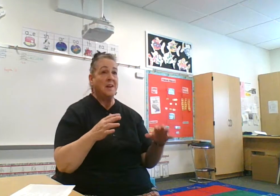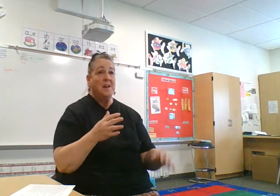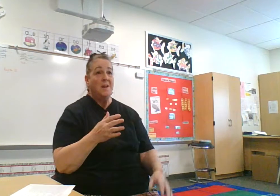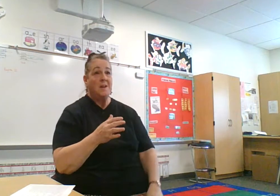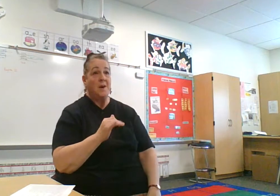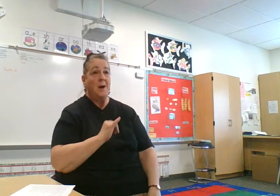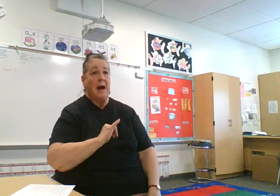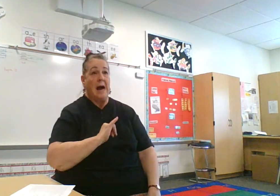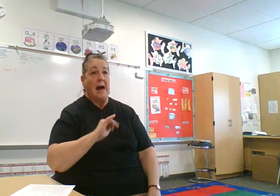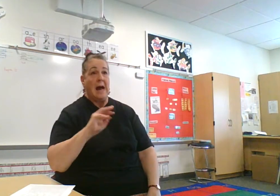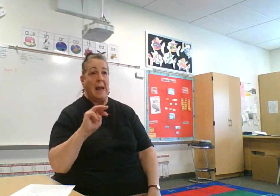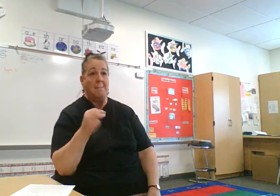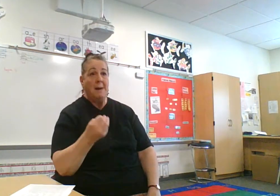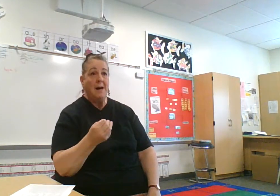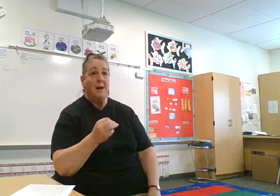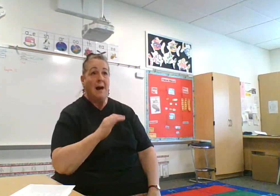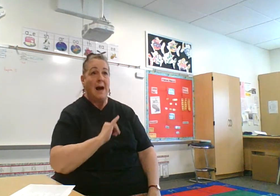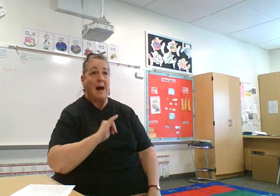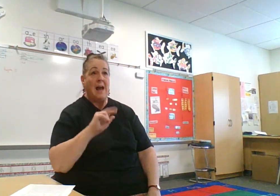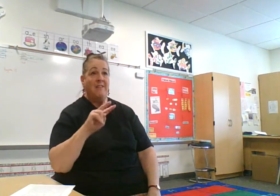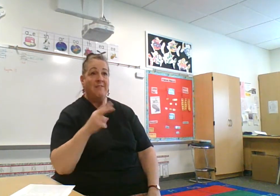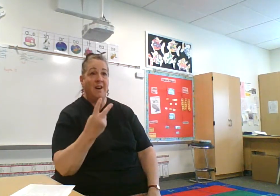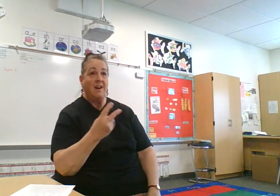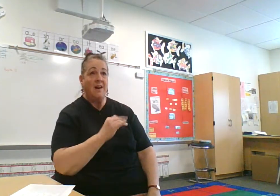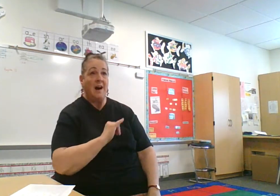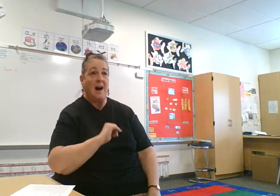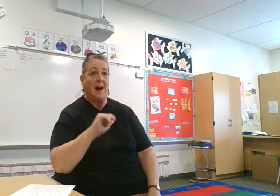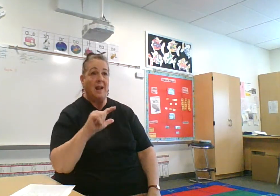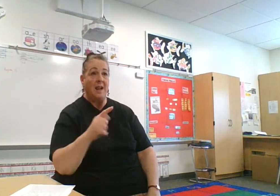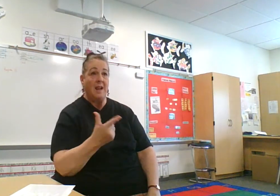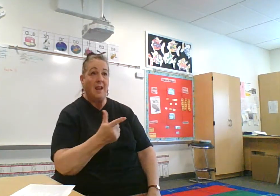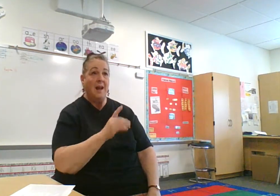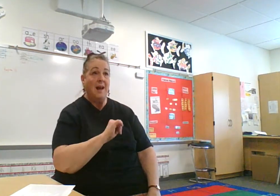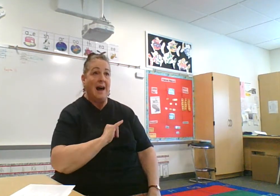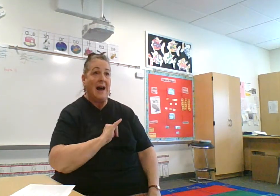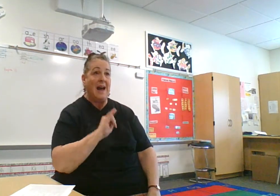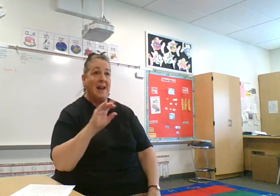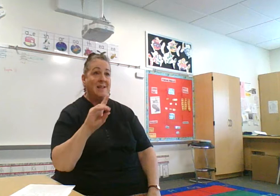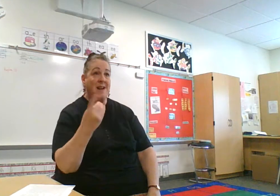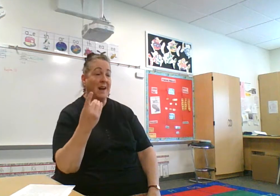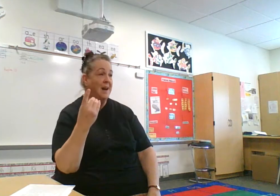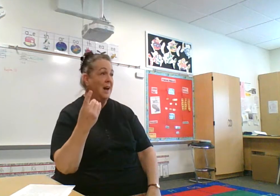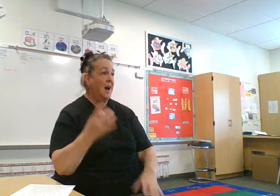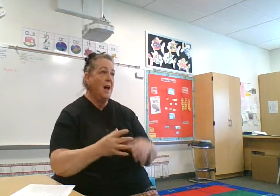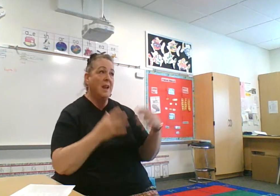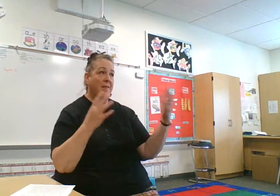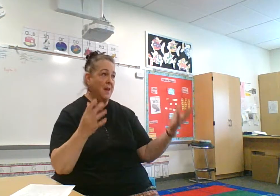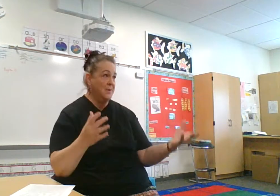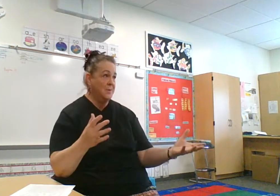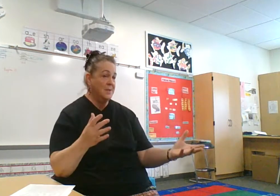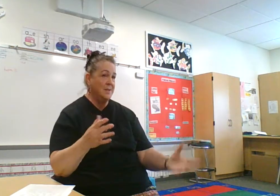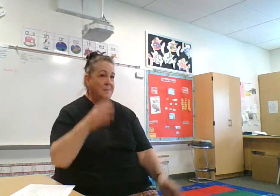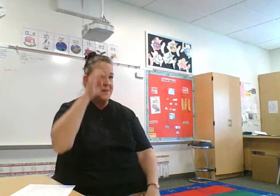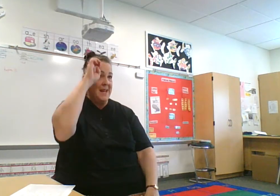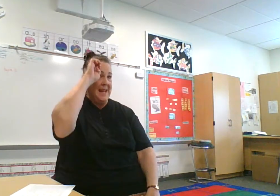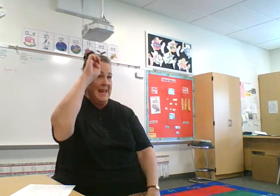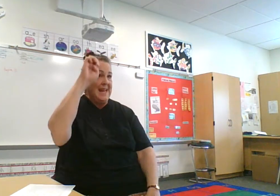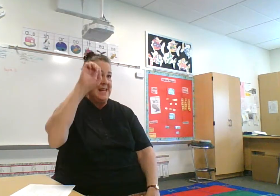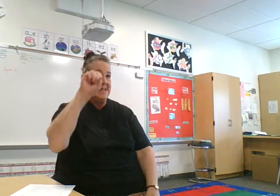You know, I'm, I've, I'll, I'd, all of those. He's,